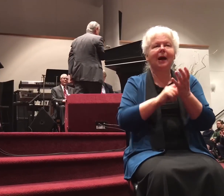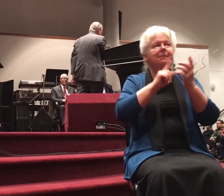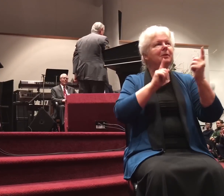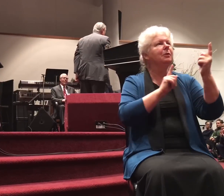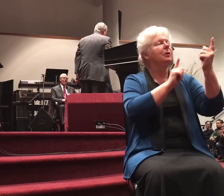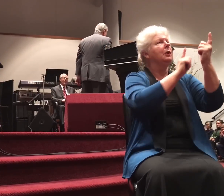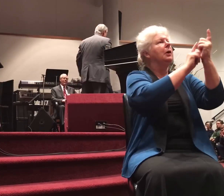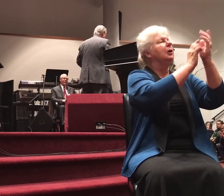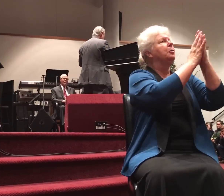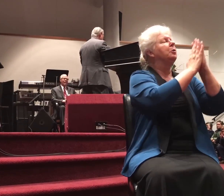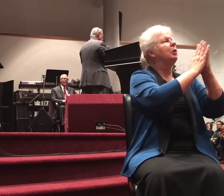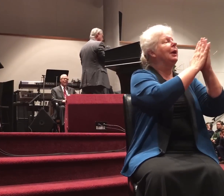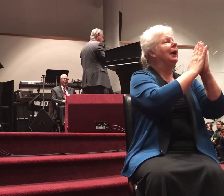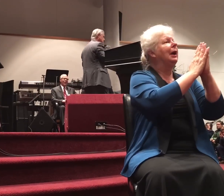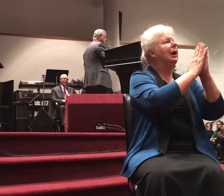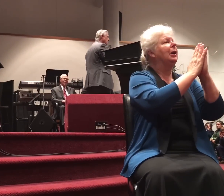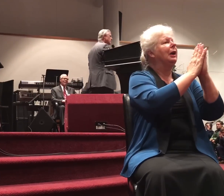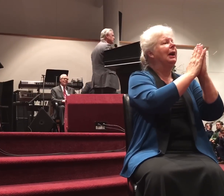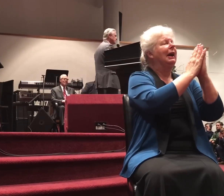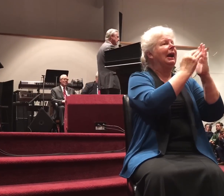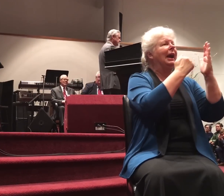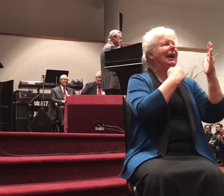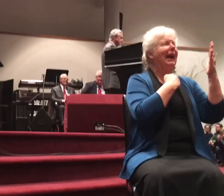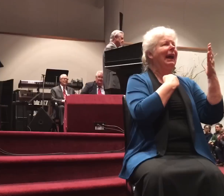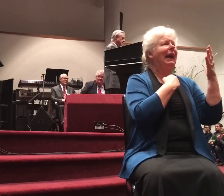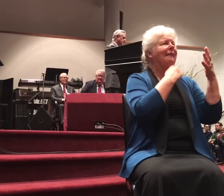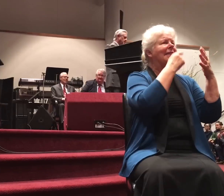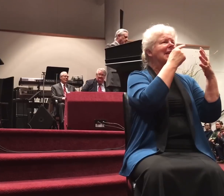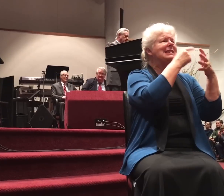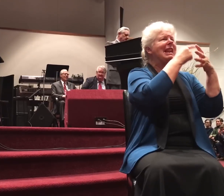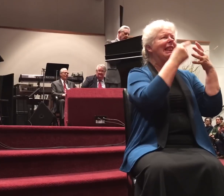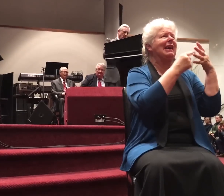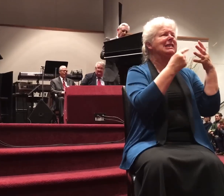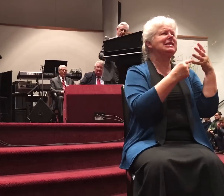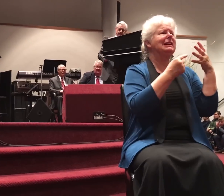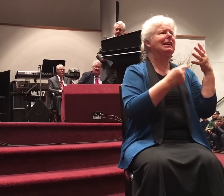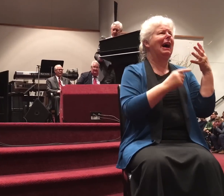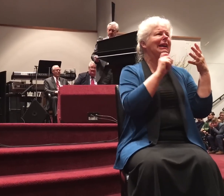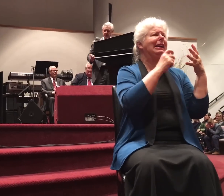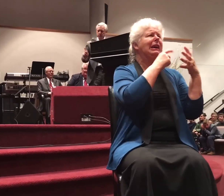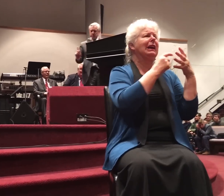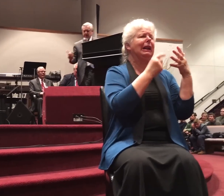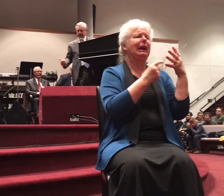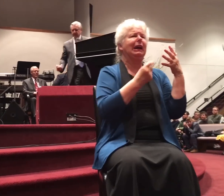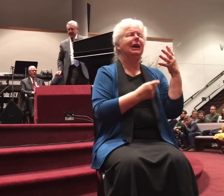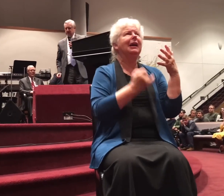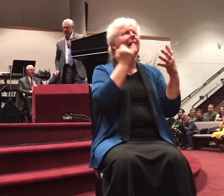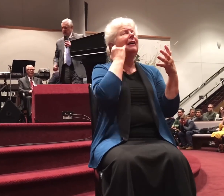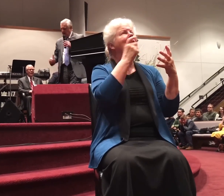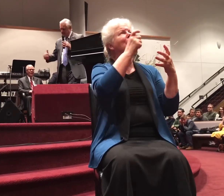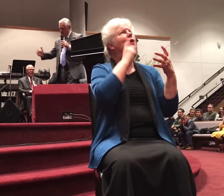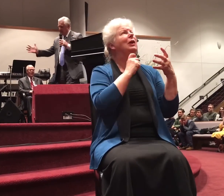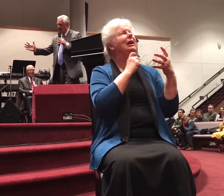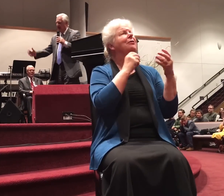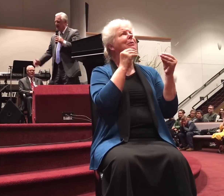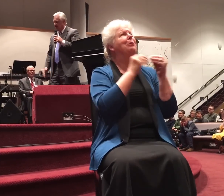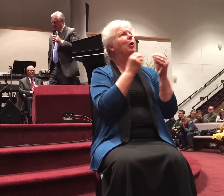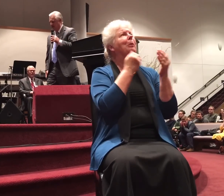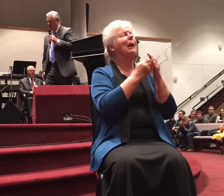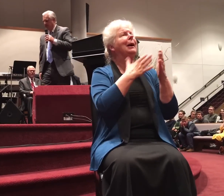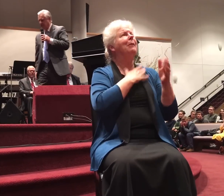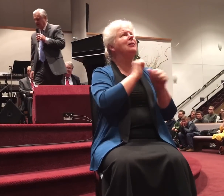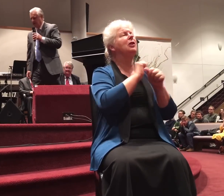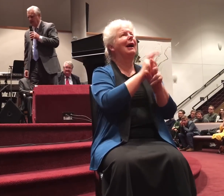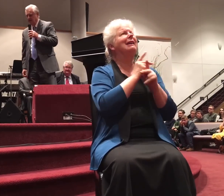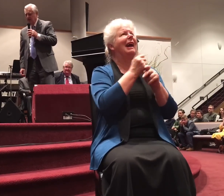prayer with our laundry list or our grocery list. Now, Lord, if you'll just give me a raise in my job, I can